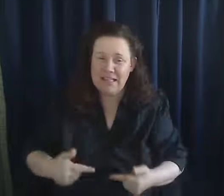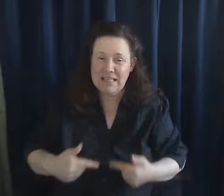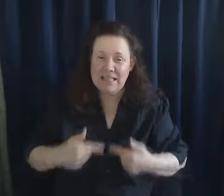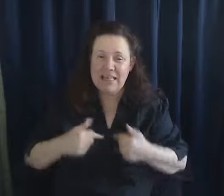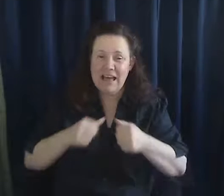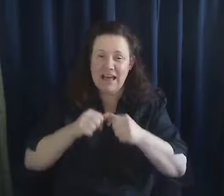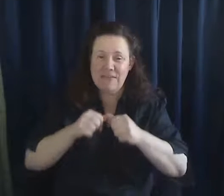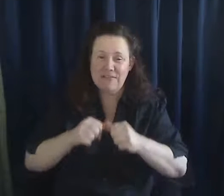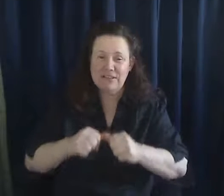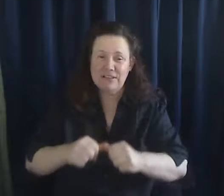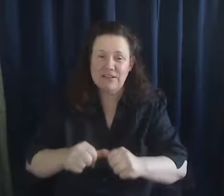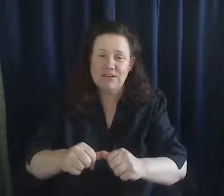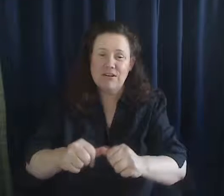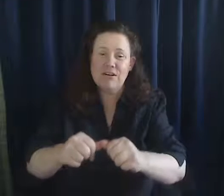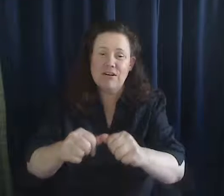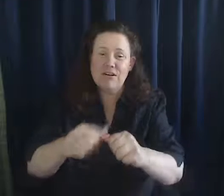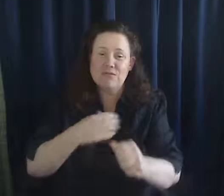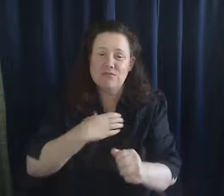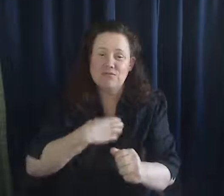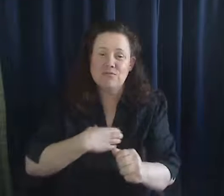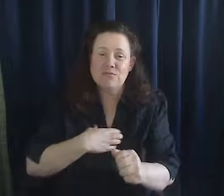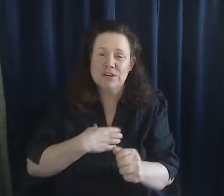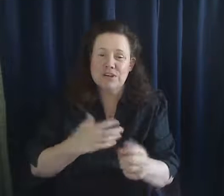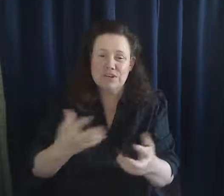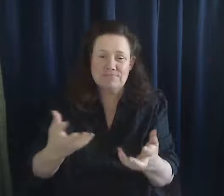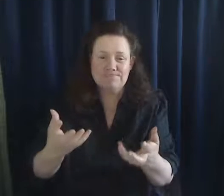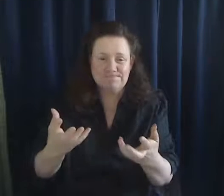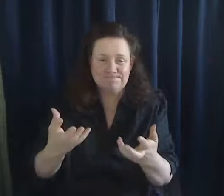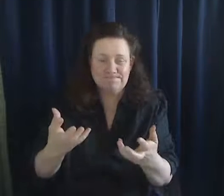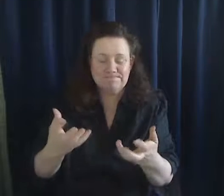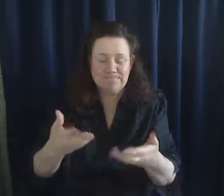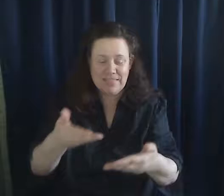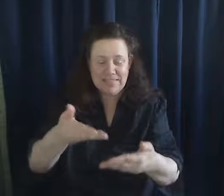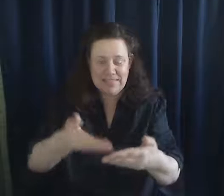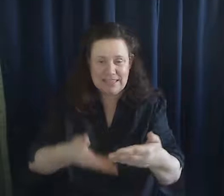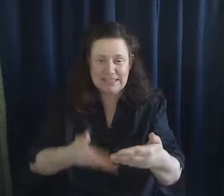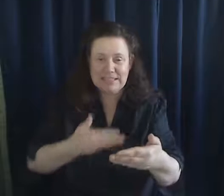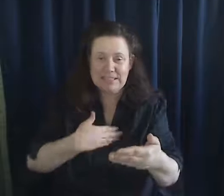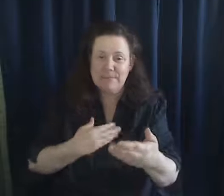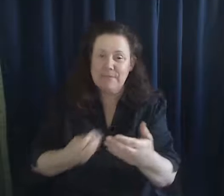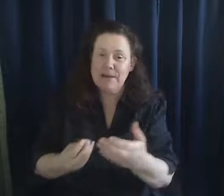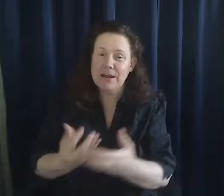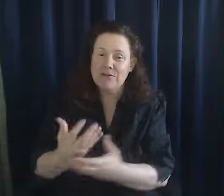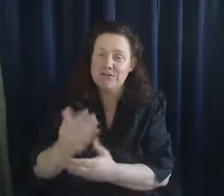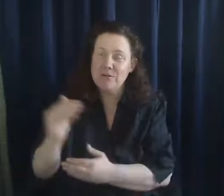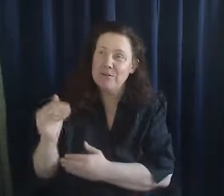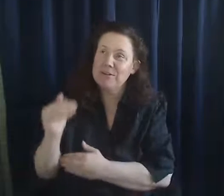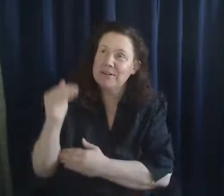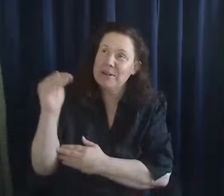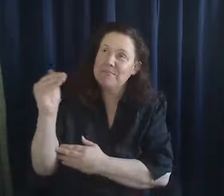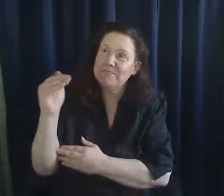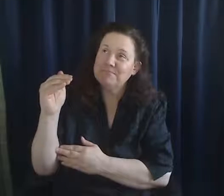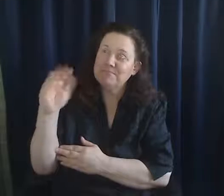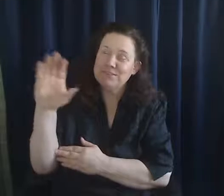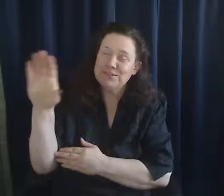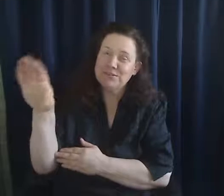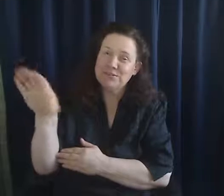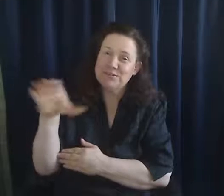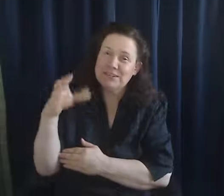lifelong wish. This is my grown-up Christmas